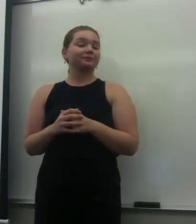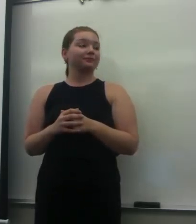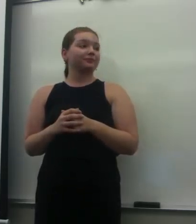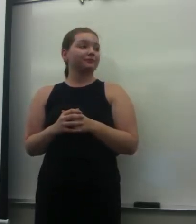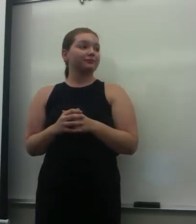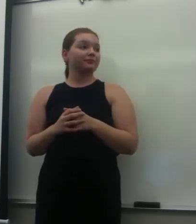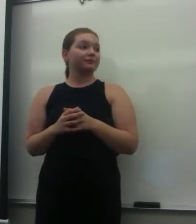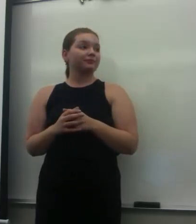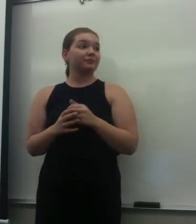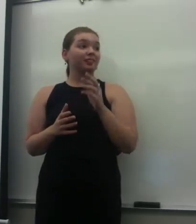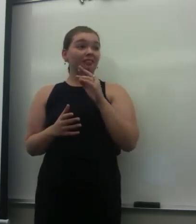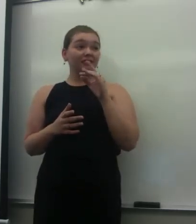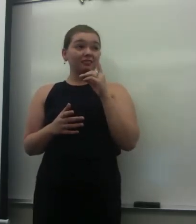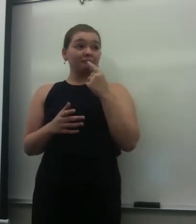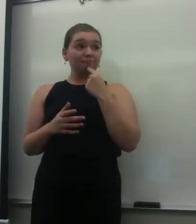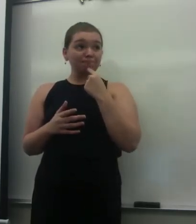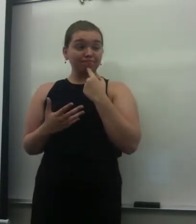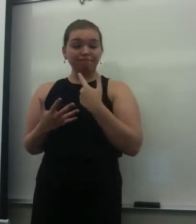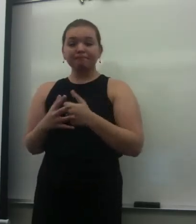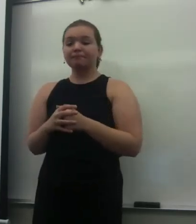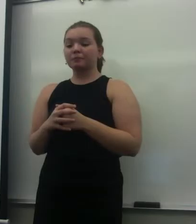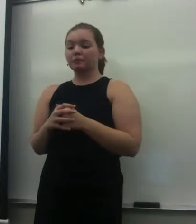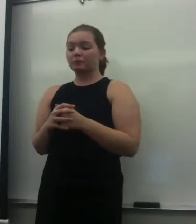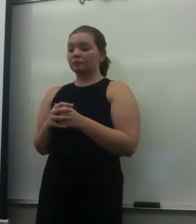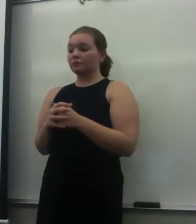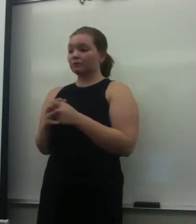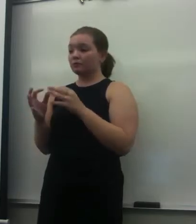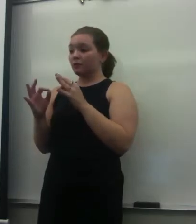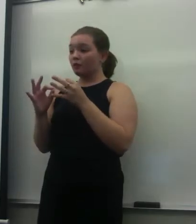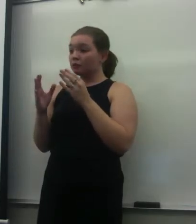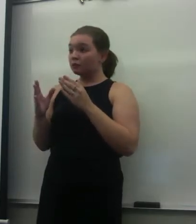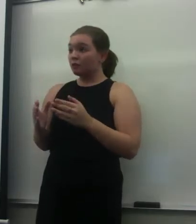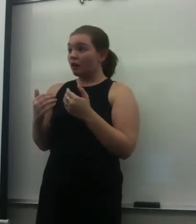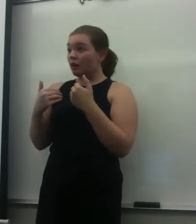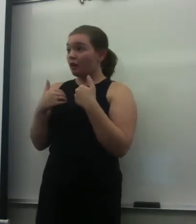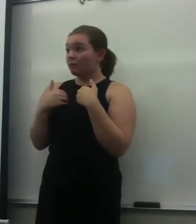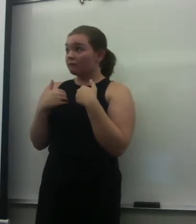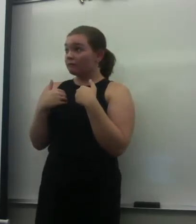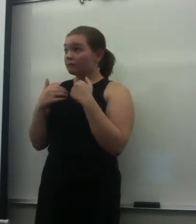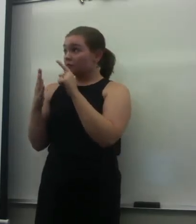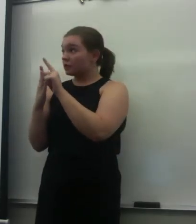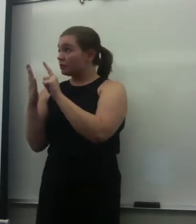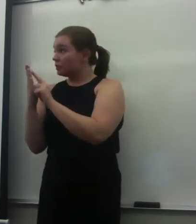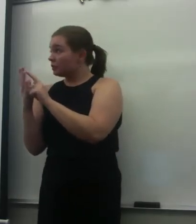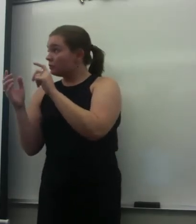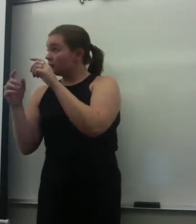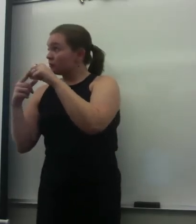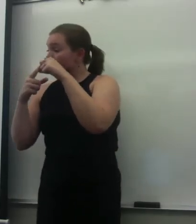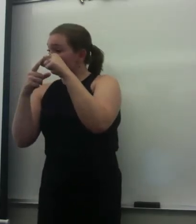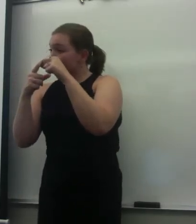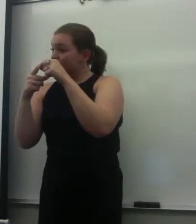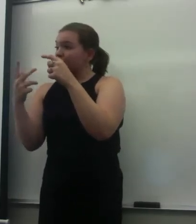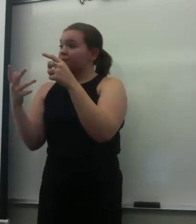RID, while the number of interpreters holding the SCL has increased, not